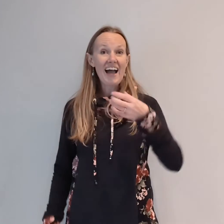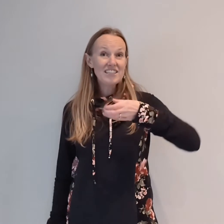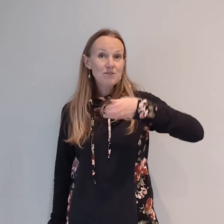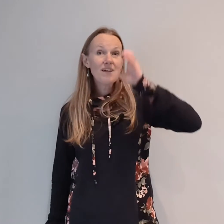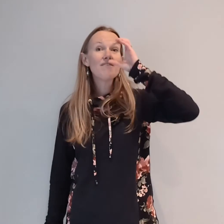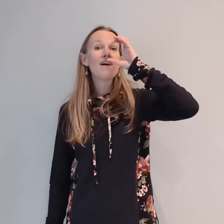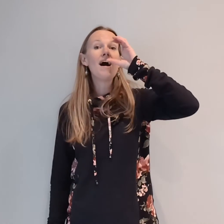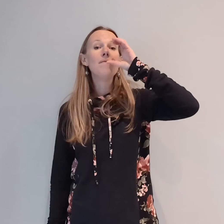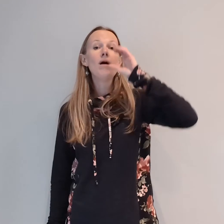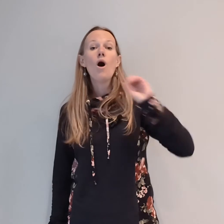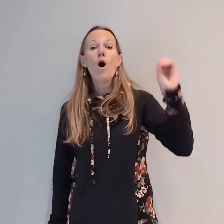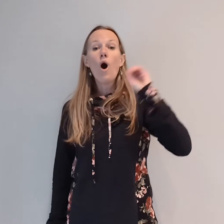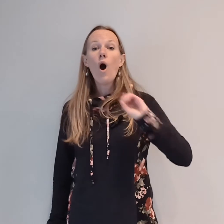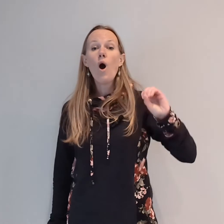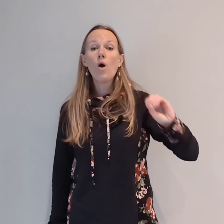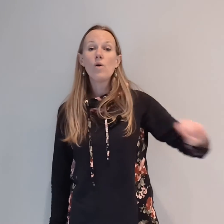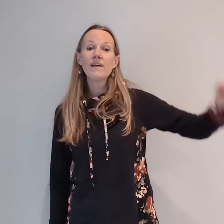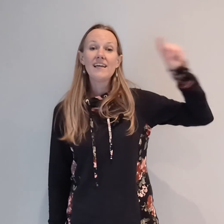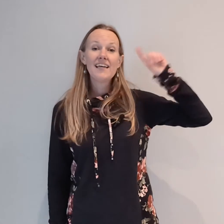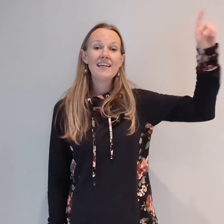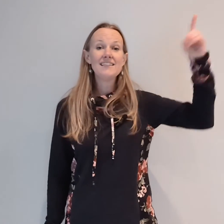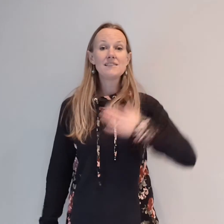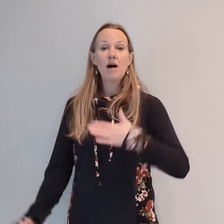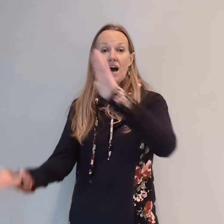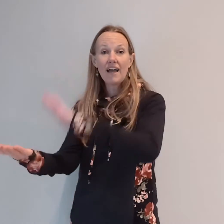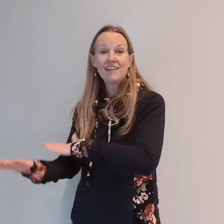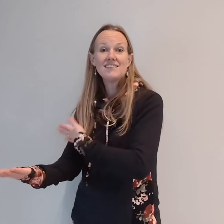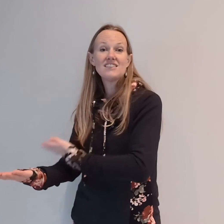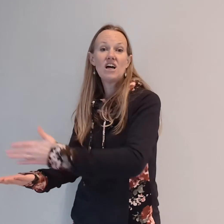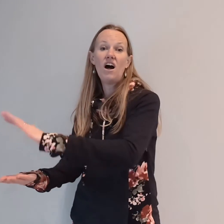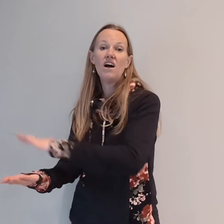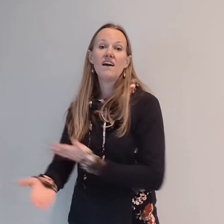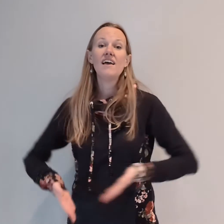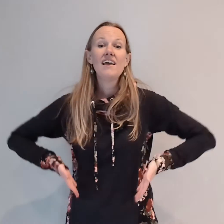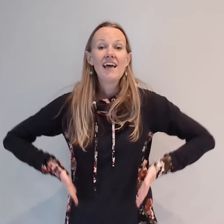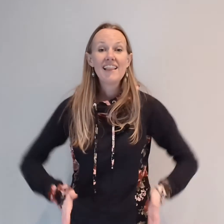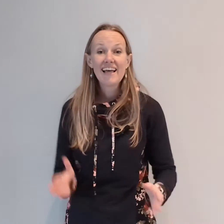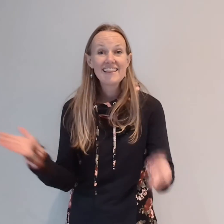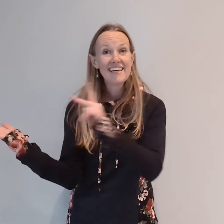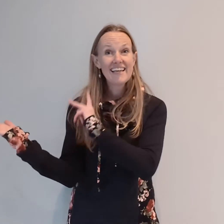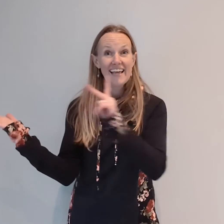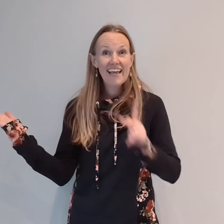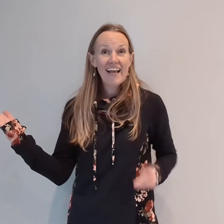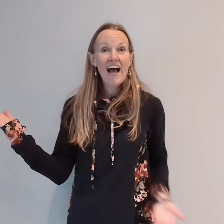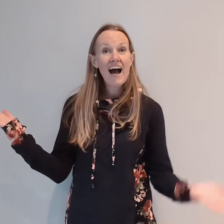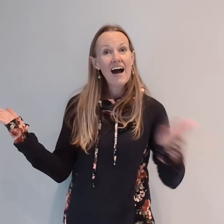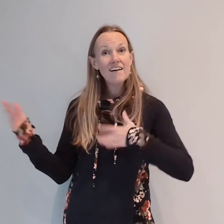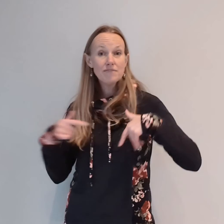I drink from. Oh, he is my song. And let the king of